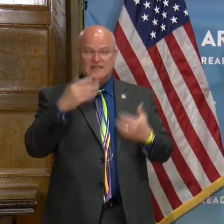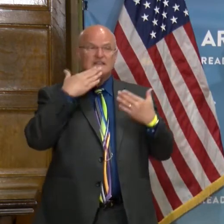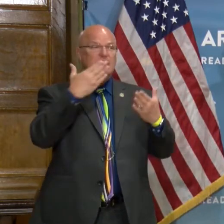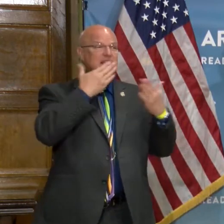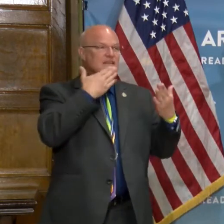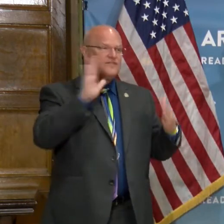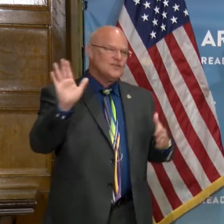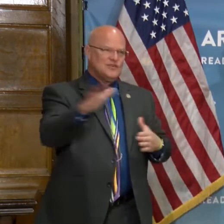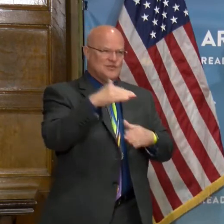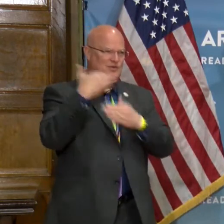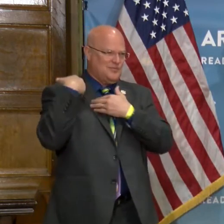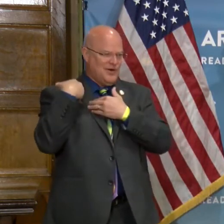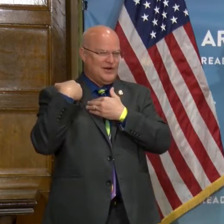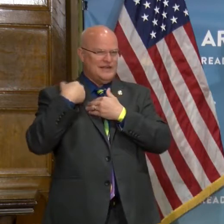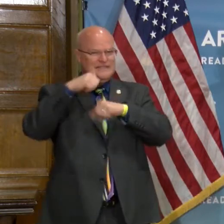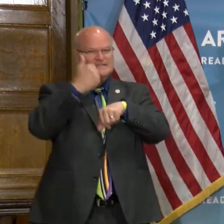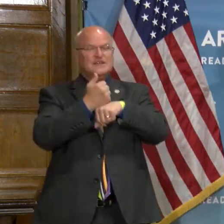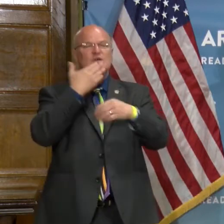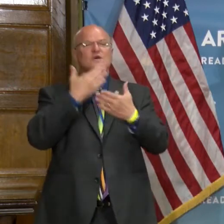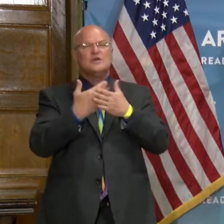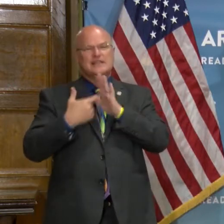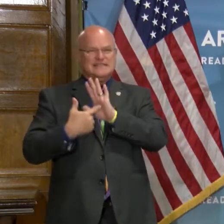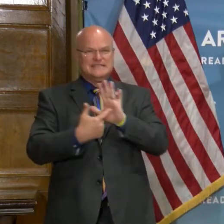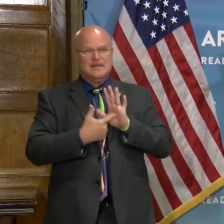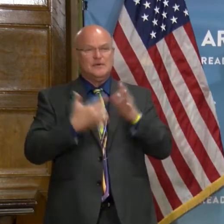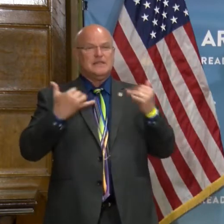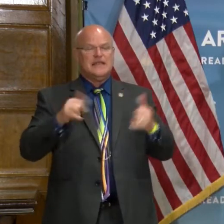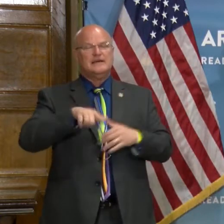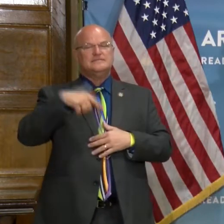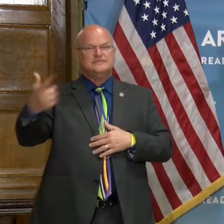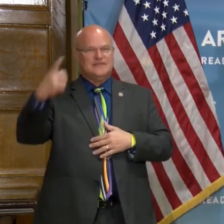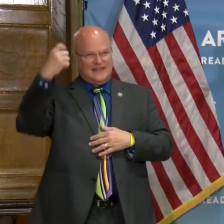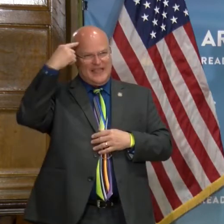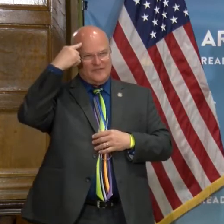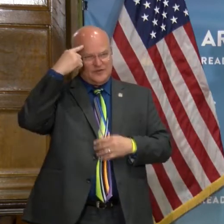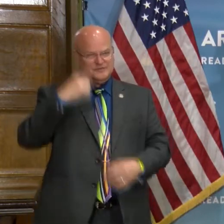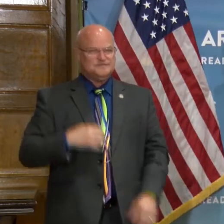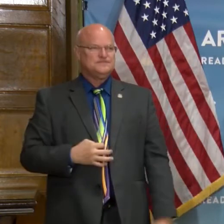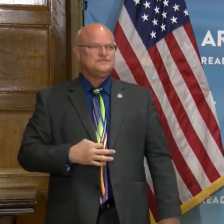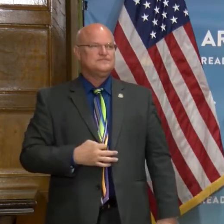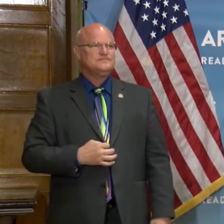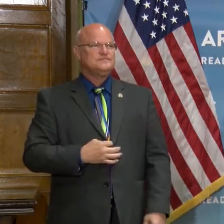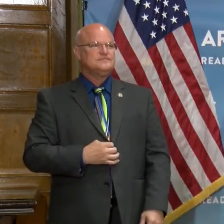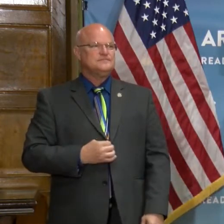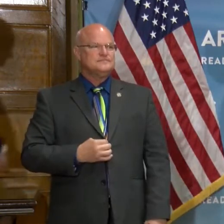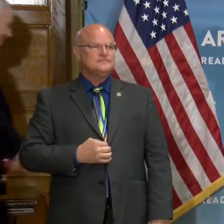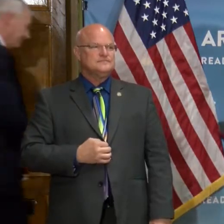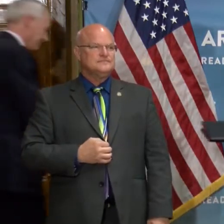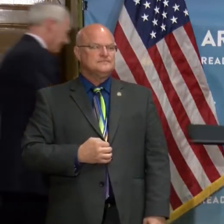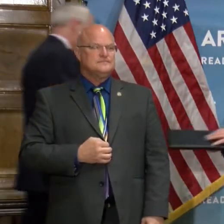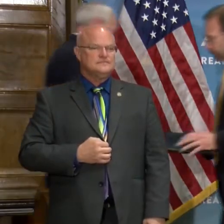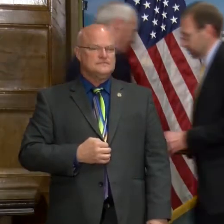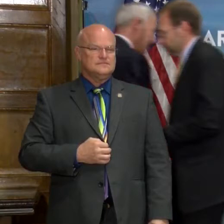you for doing your part and setting a good example. With that, I'll turn it back over to the governor.